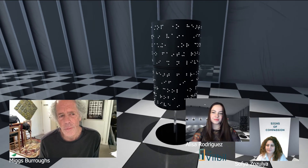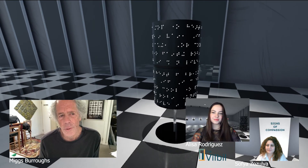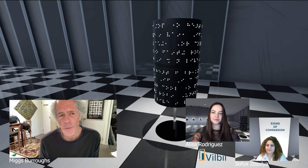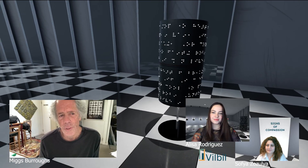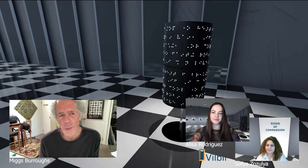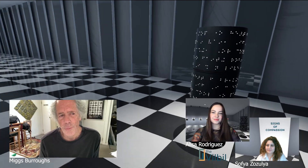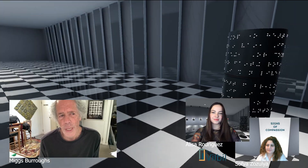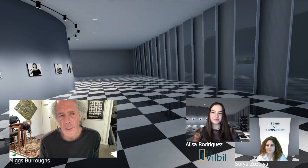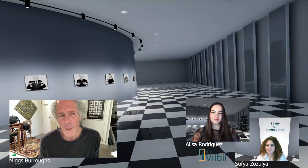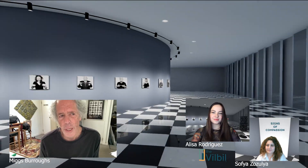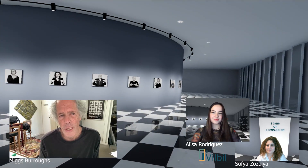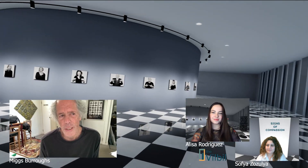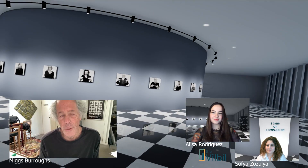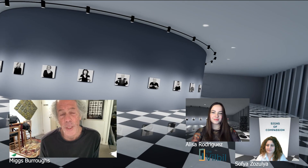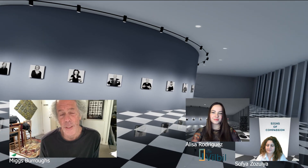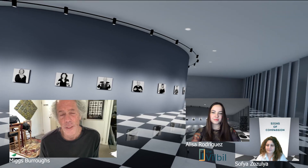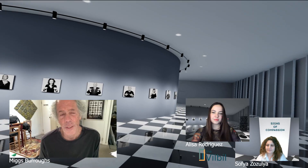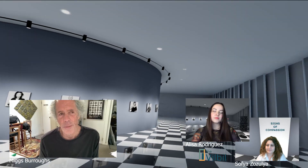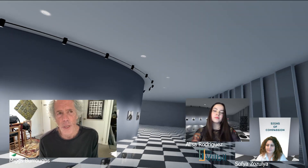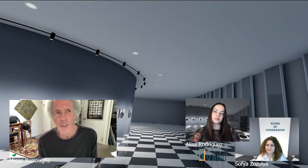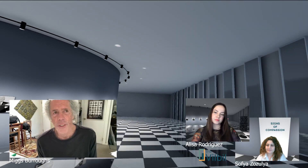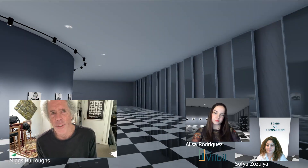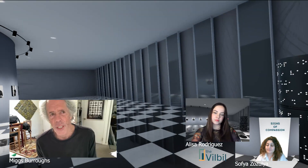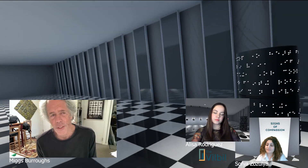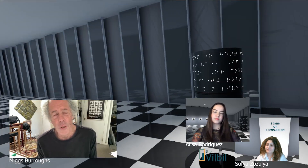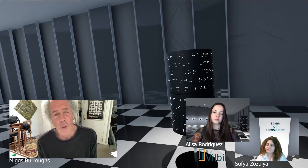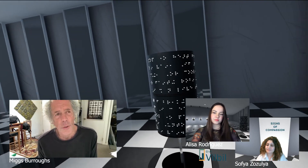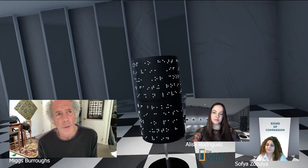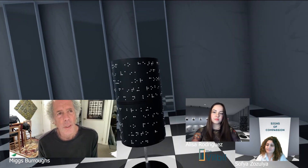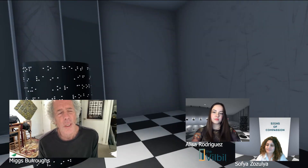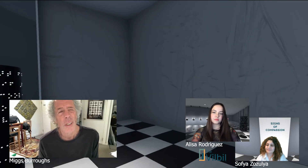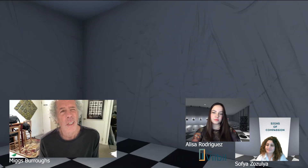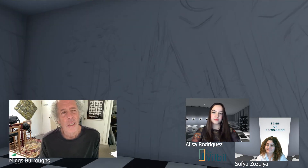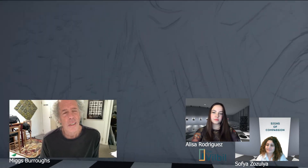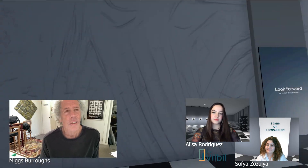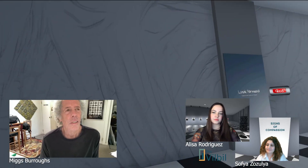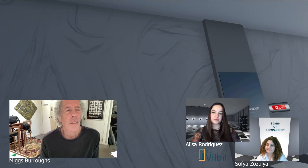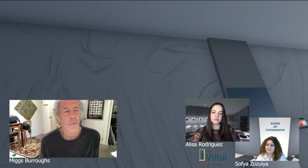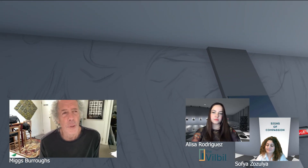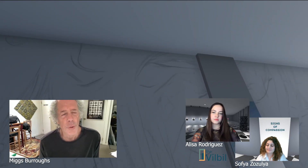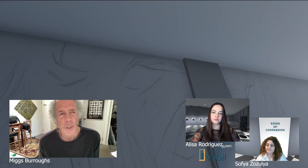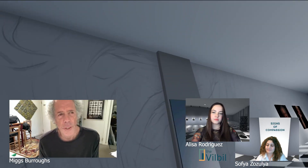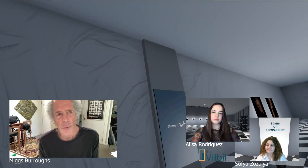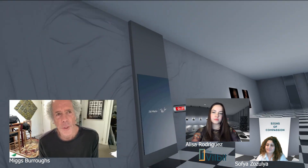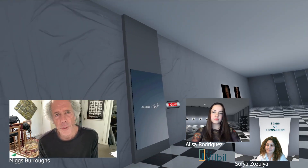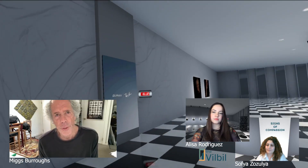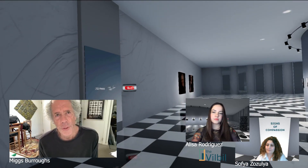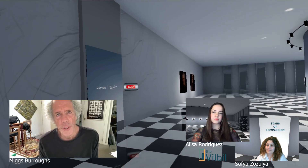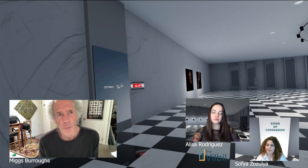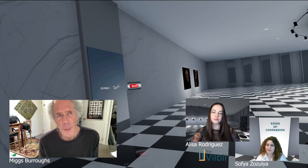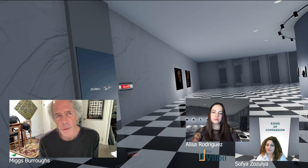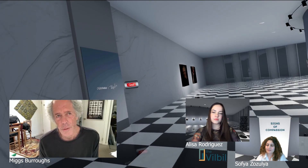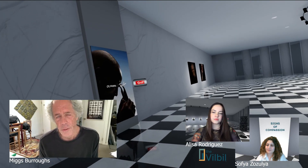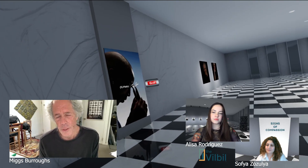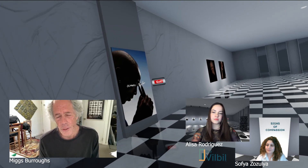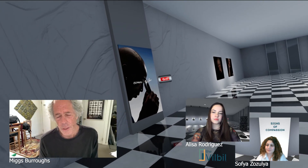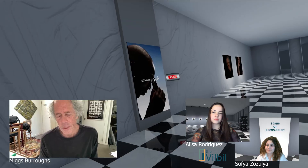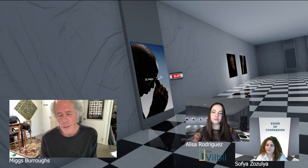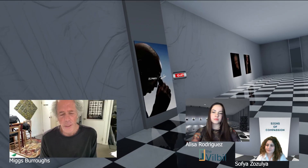two have since passed away. It's amazing. The project is 8 years old. I mean, it was at the UN 2 years ago, but it started at the